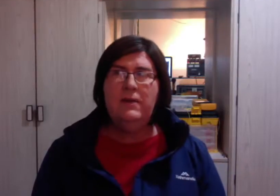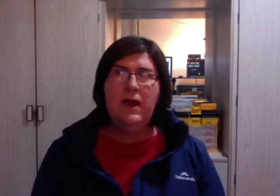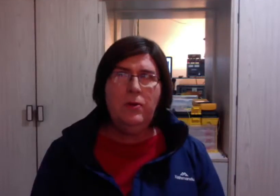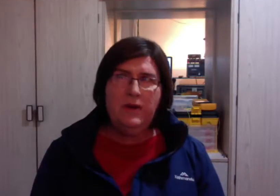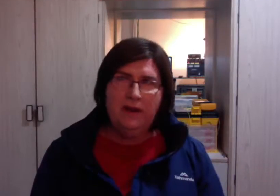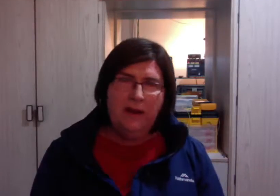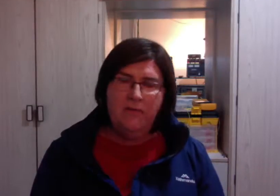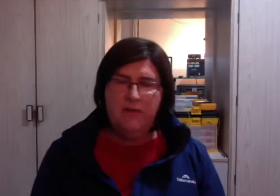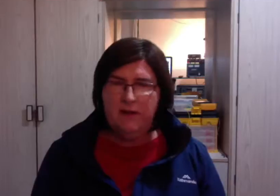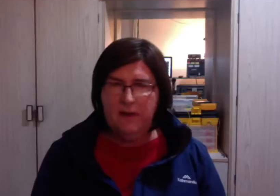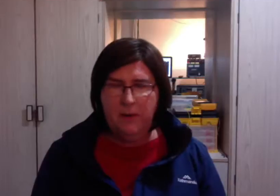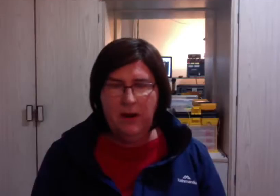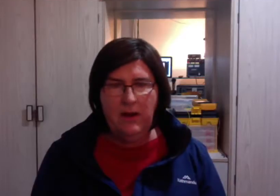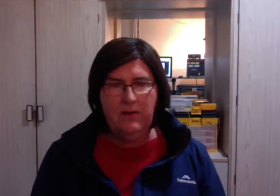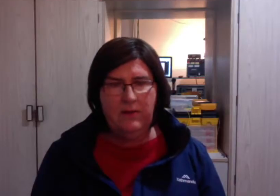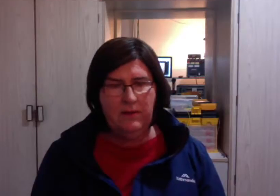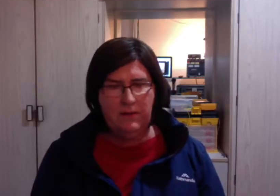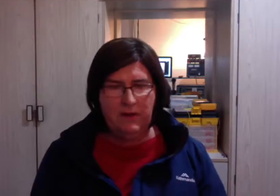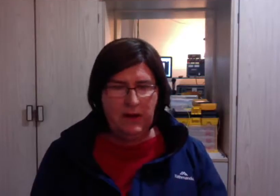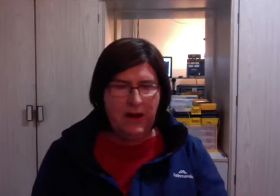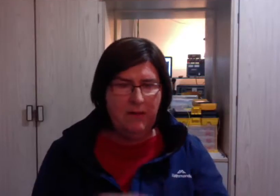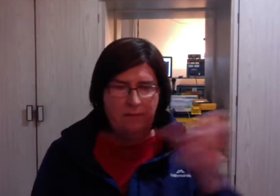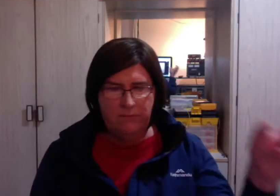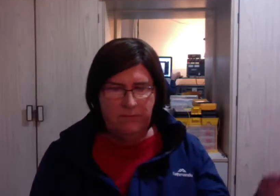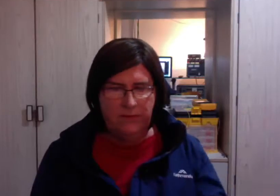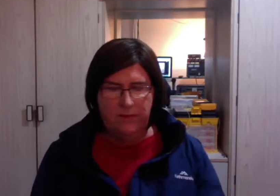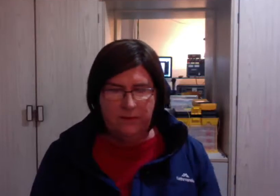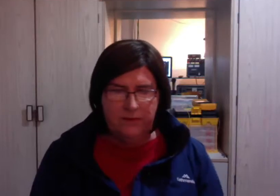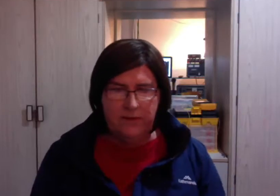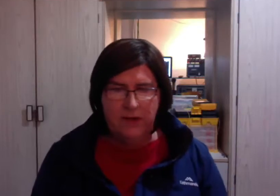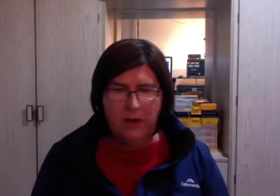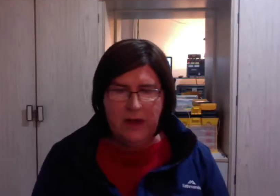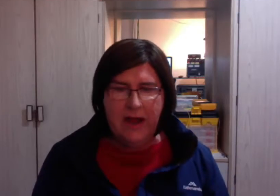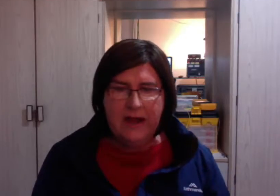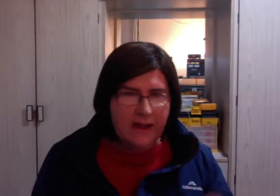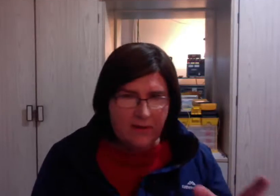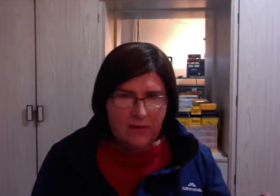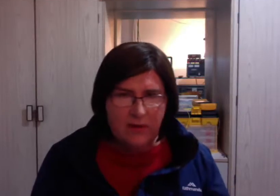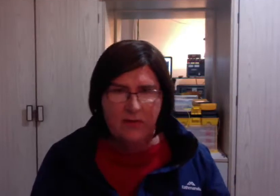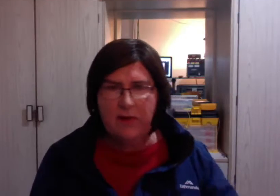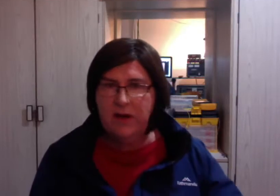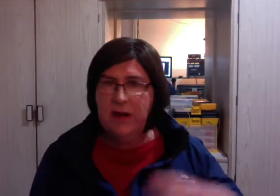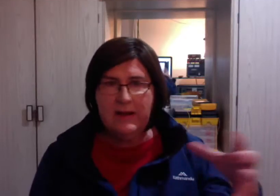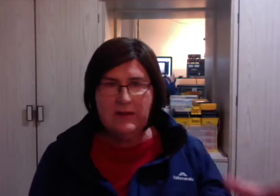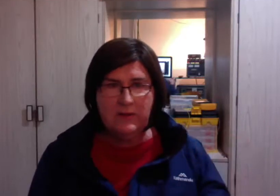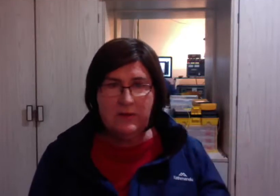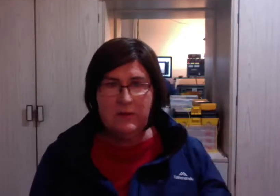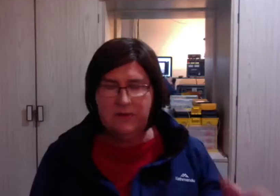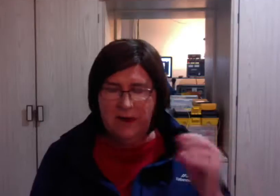Can't always get them for things like Prados. So you go down to the Kony 88 series or the Kony 82 series if you have